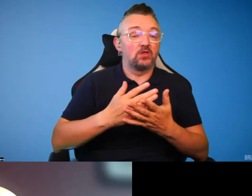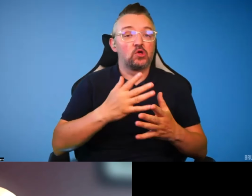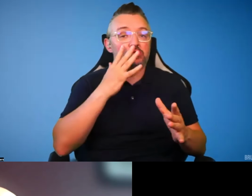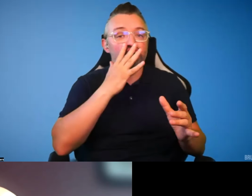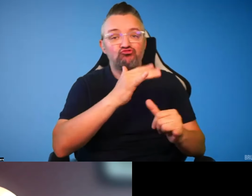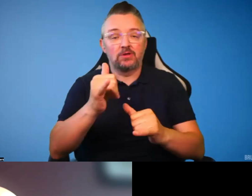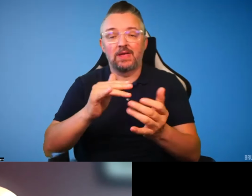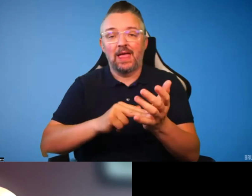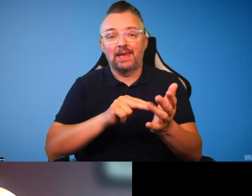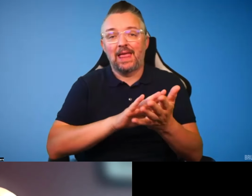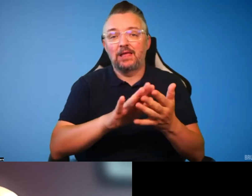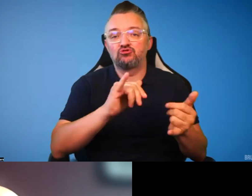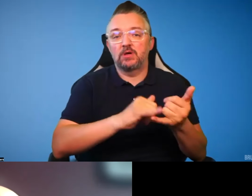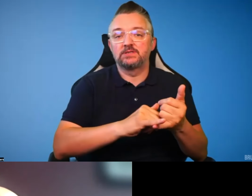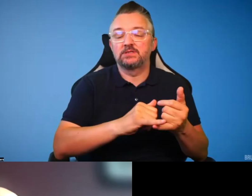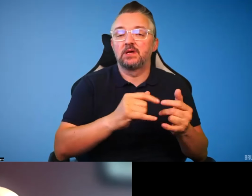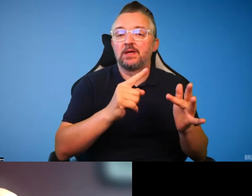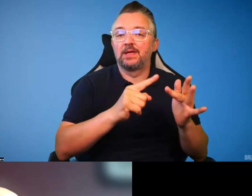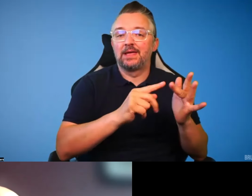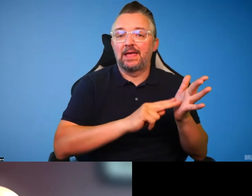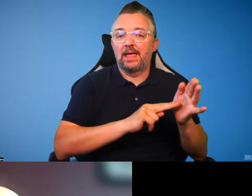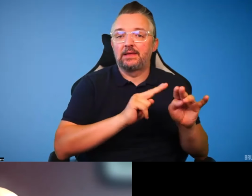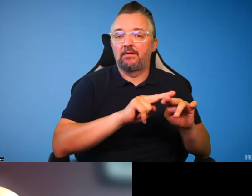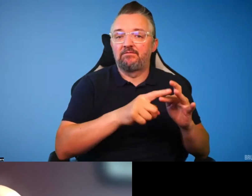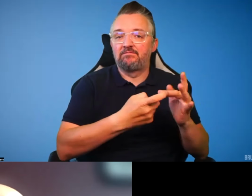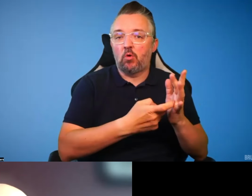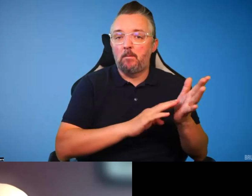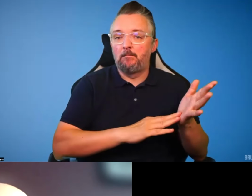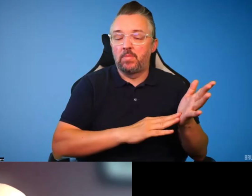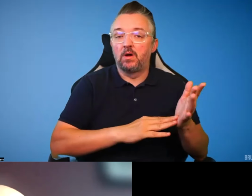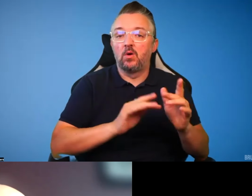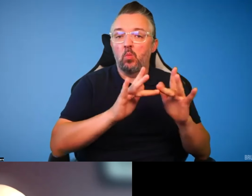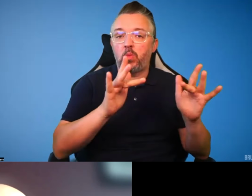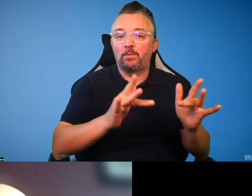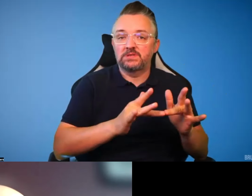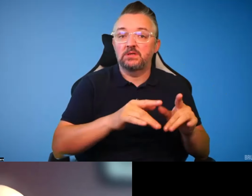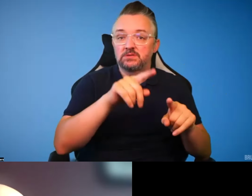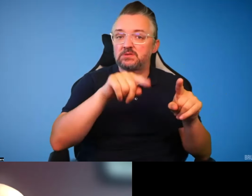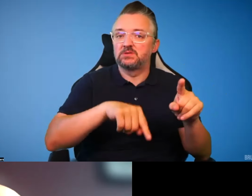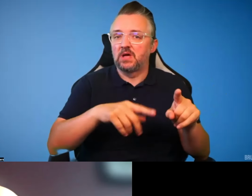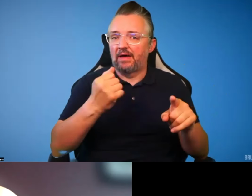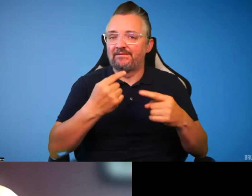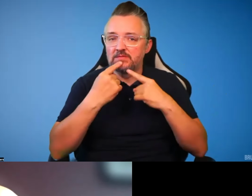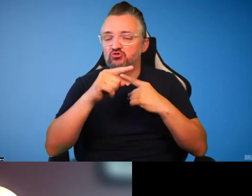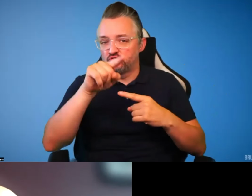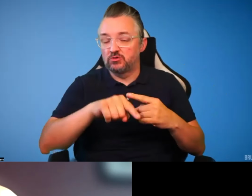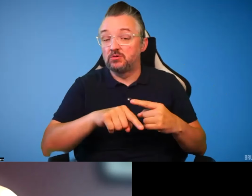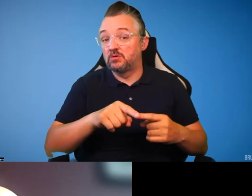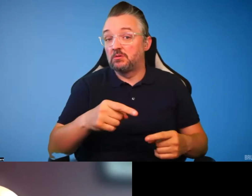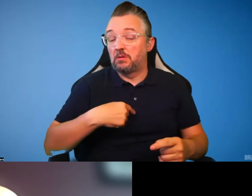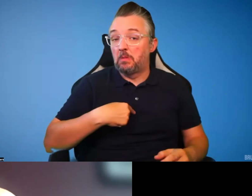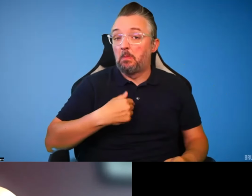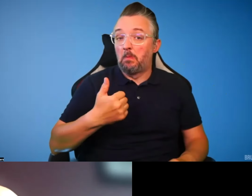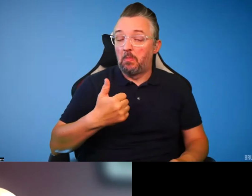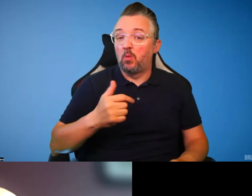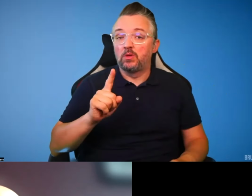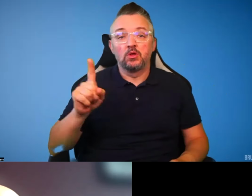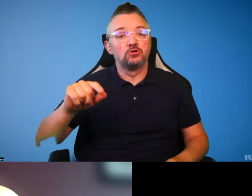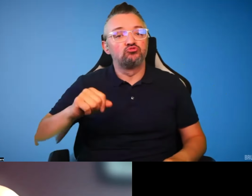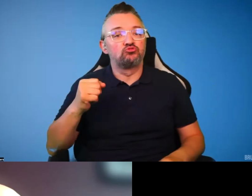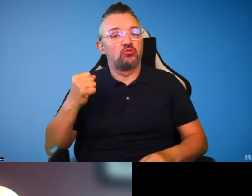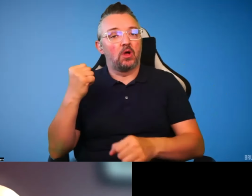NHS Inform website, as other speakers have said, but I'm also very pleased that the Scottish Government